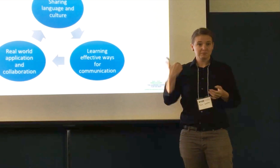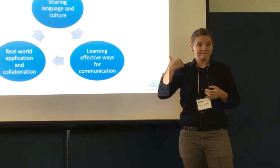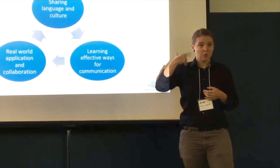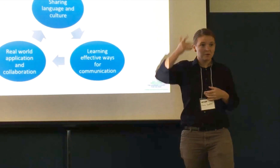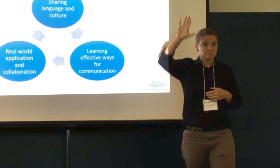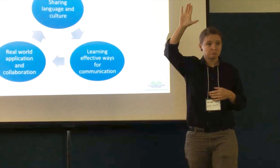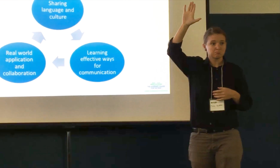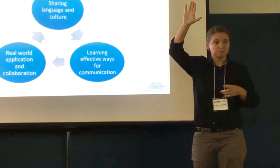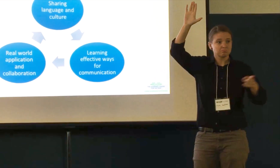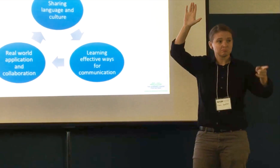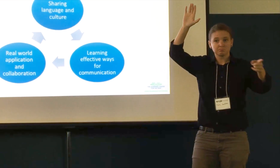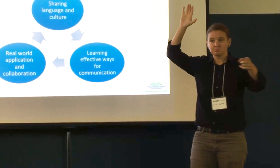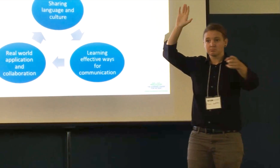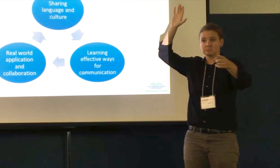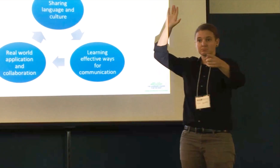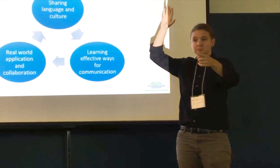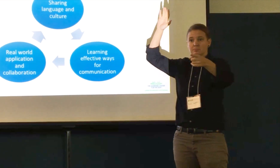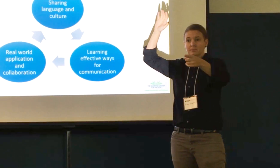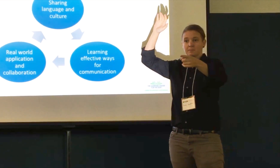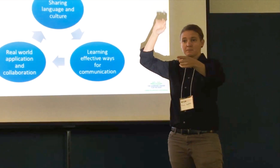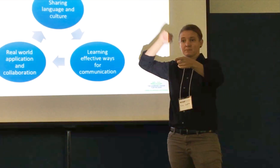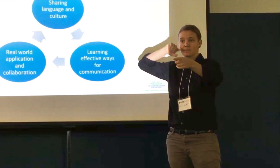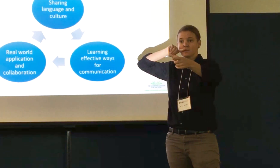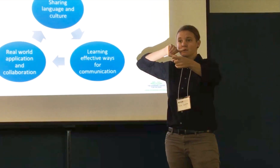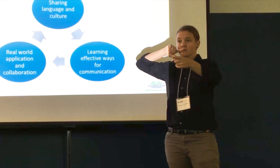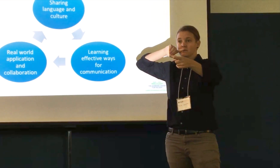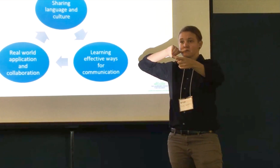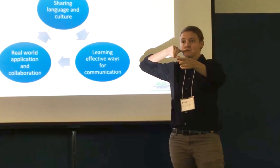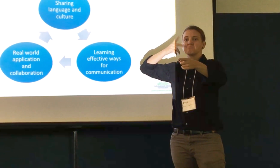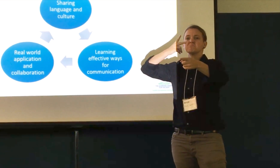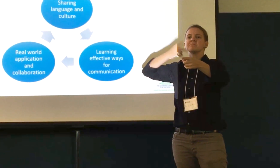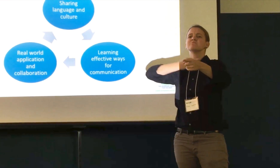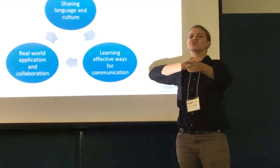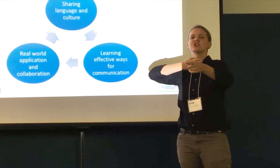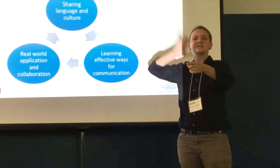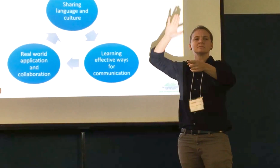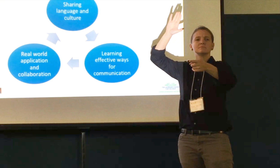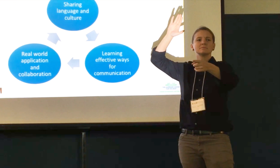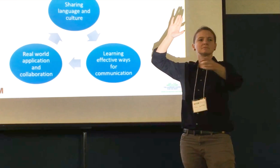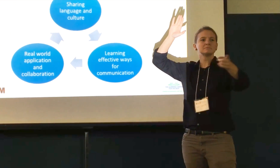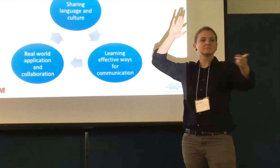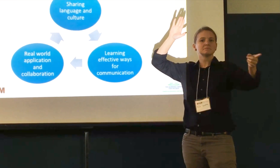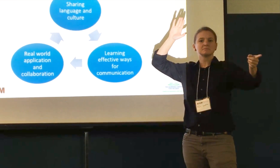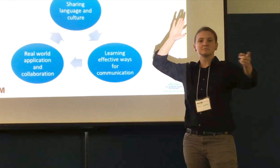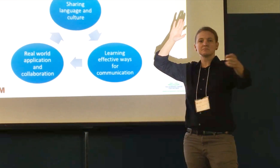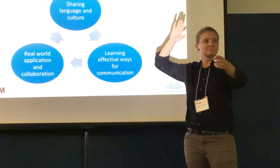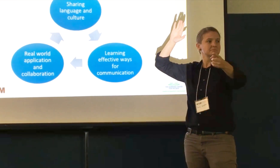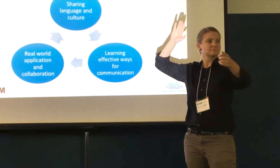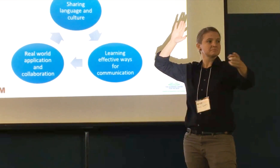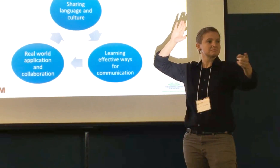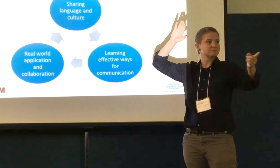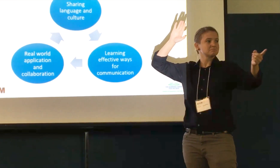I'm often the first deaf researcher people have worked with. Have any of you worked with a deaf researcher in the past? Raise your hand if you have.